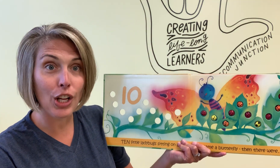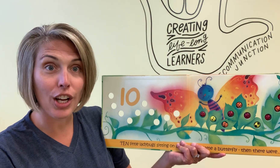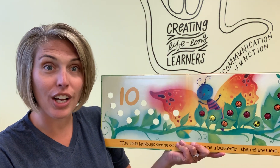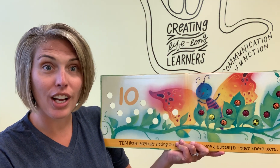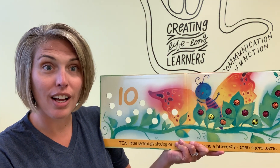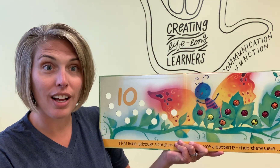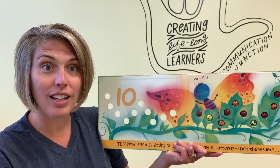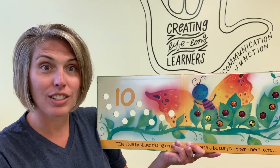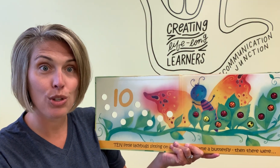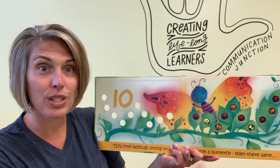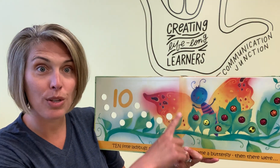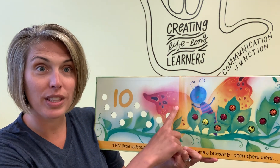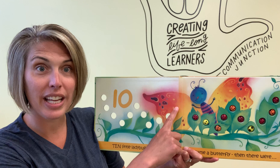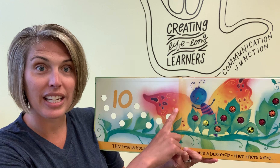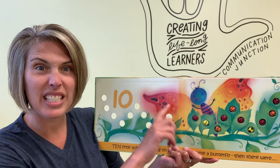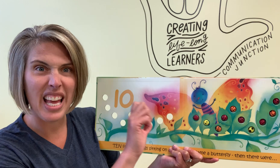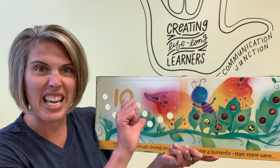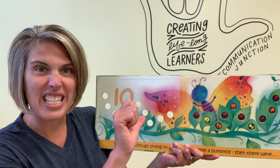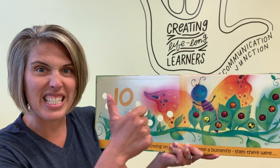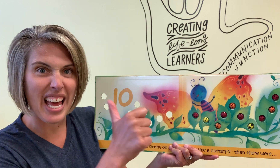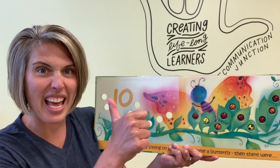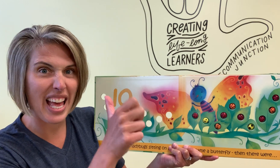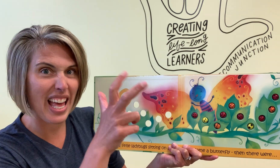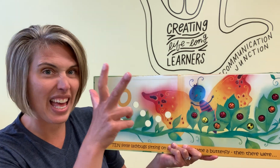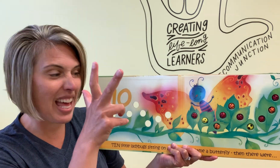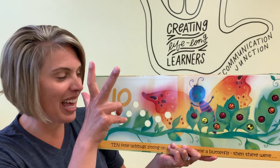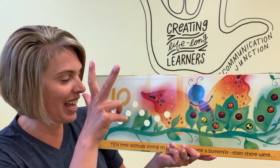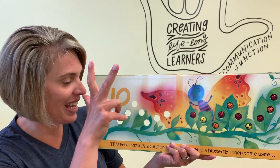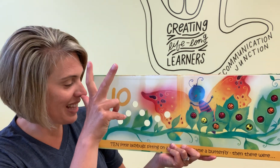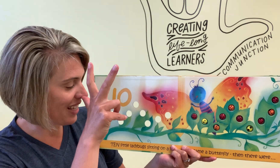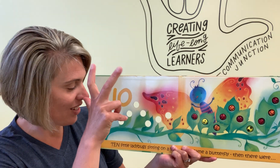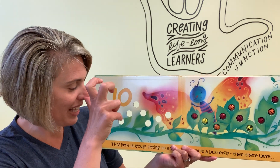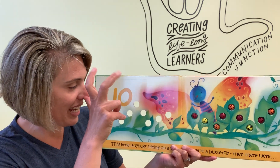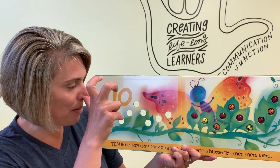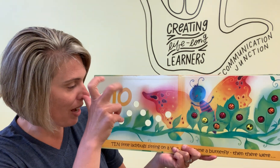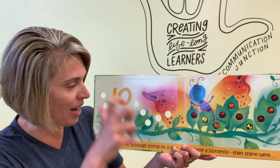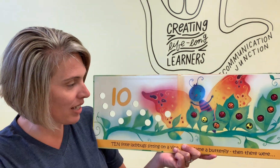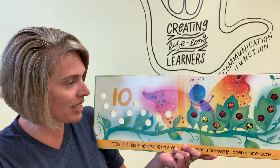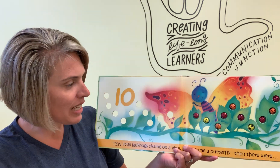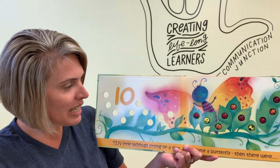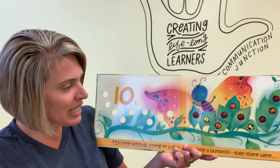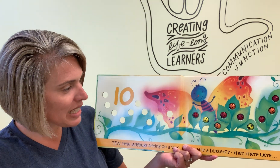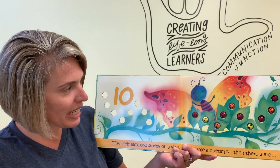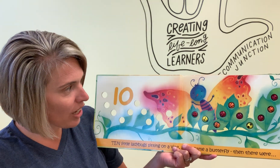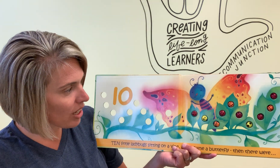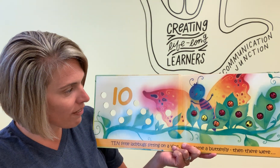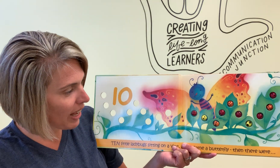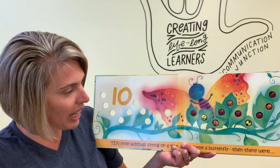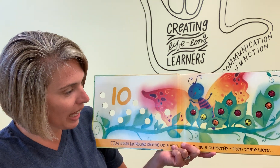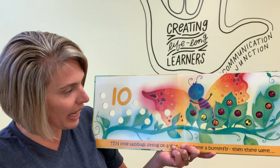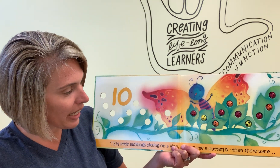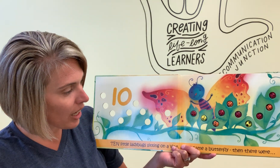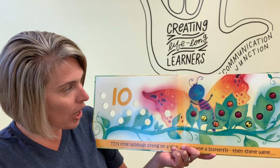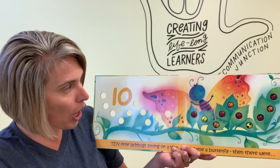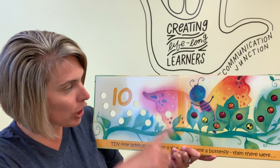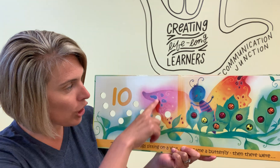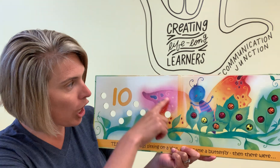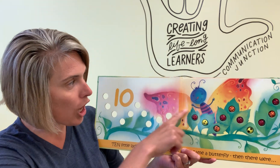look, do you see what that is? 10 little ladybugs sitting on a vine.